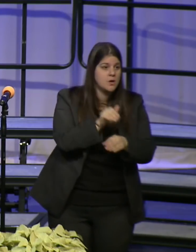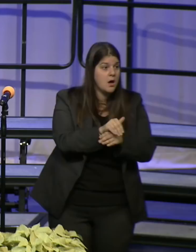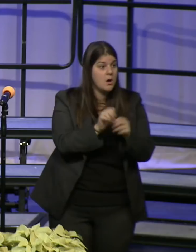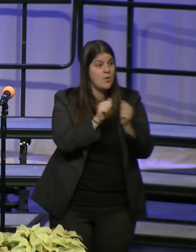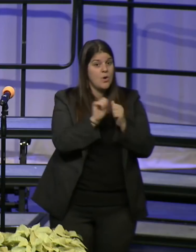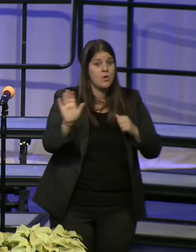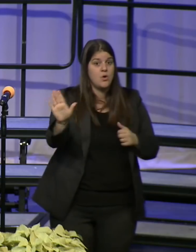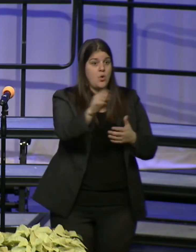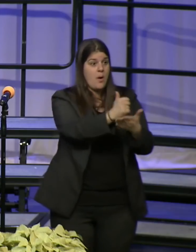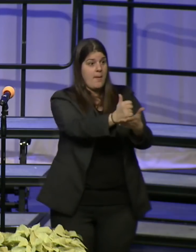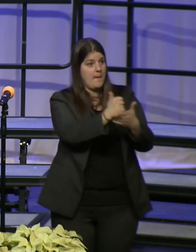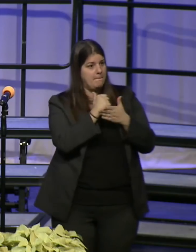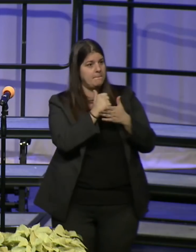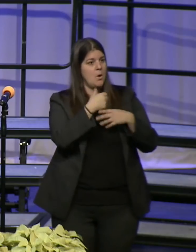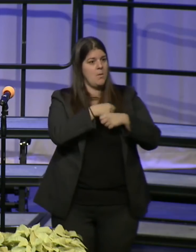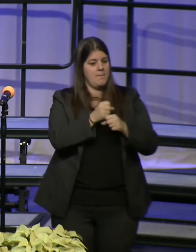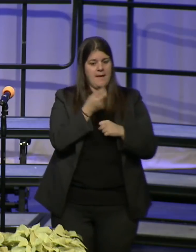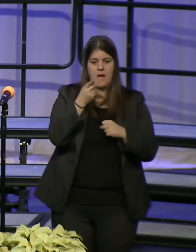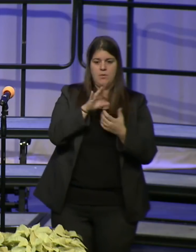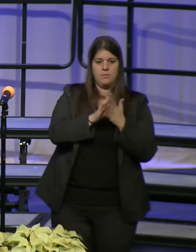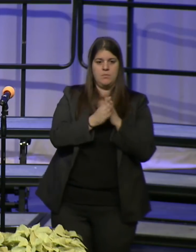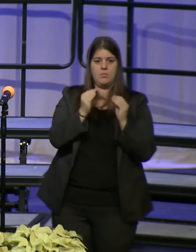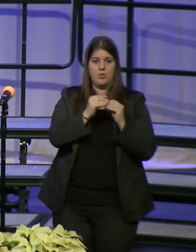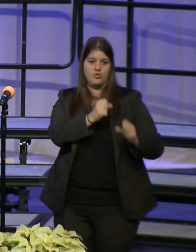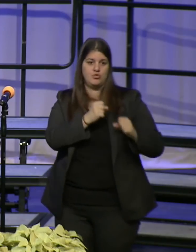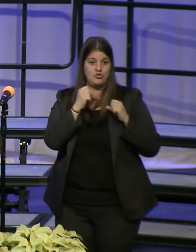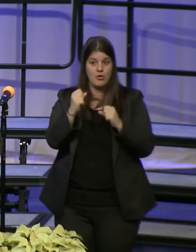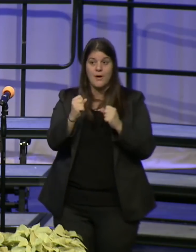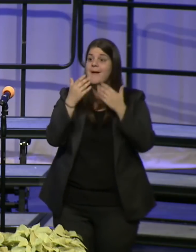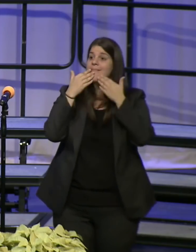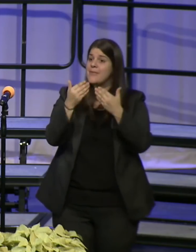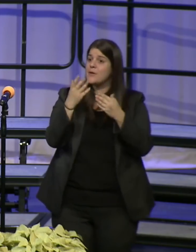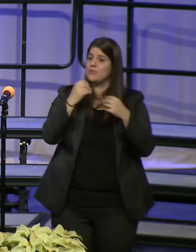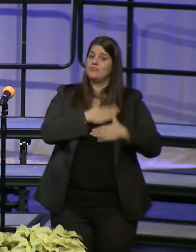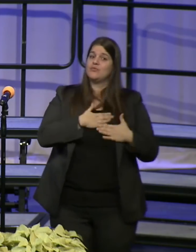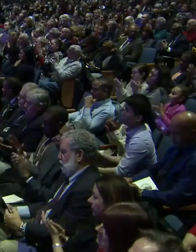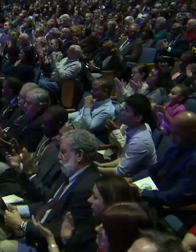even stronger. Thank you, and enjoy the rest of the program.